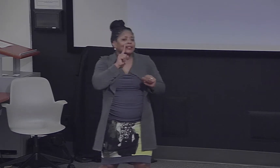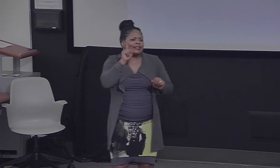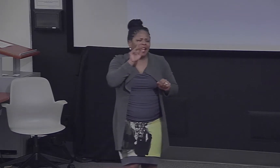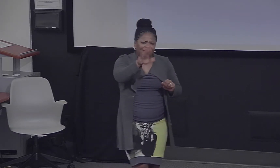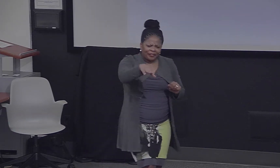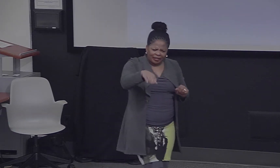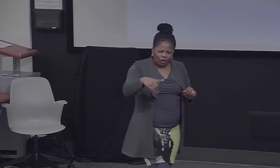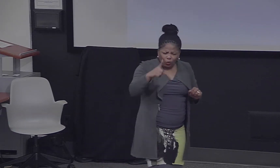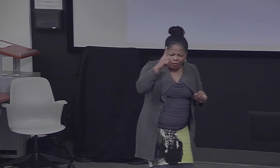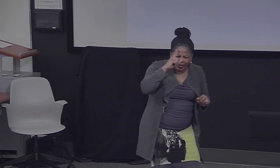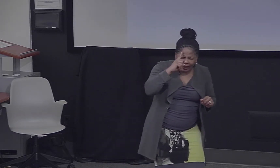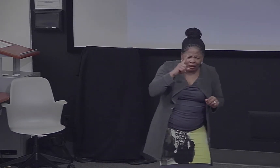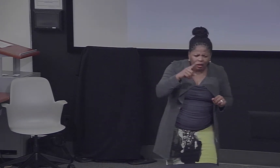were being scheduled.